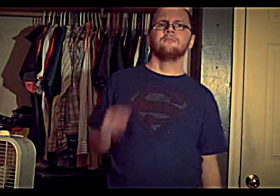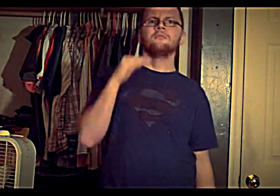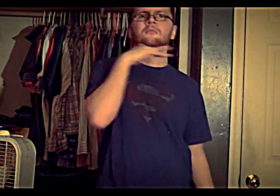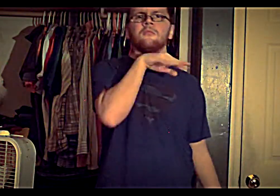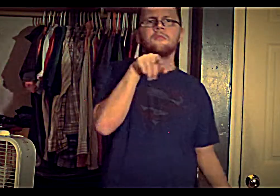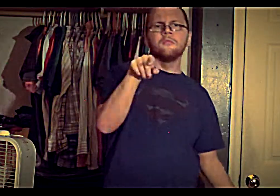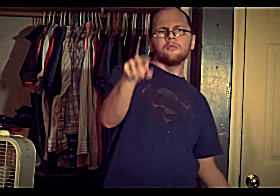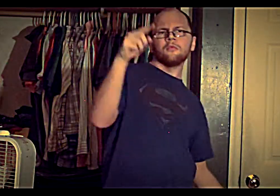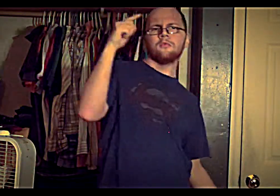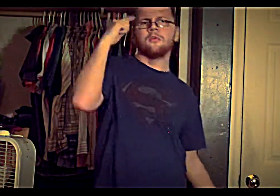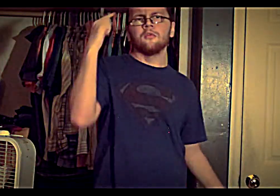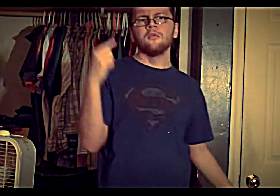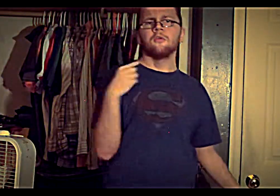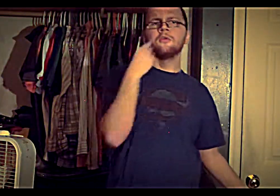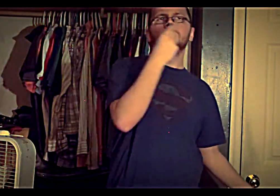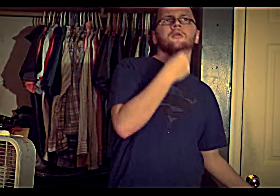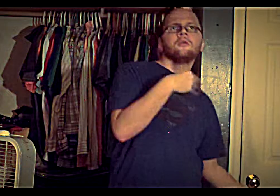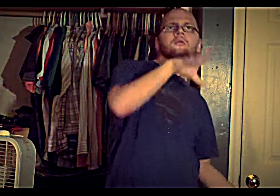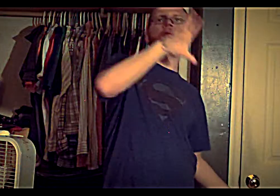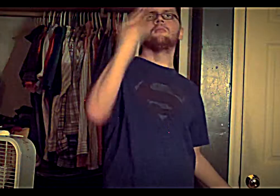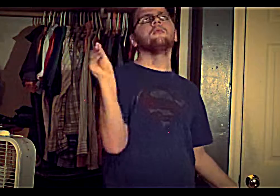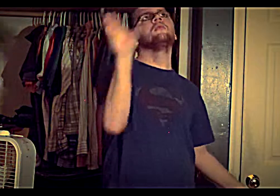bye. I know you lie.